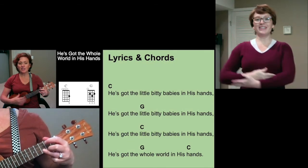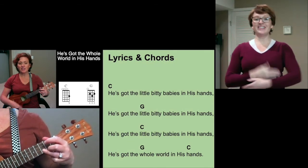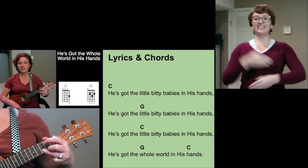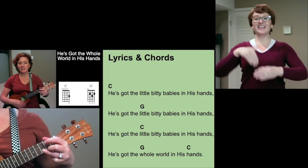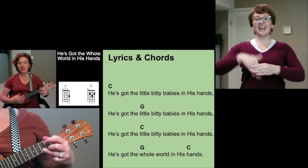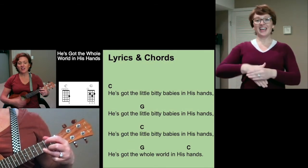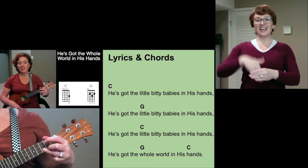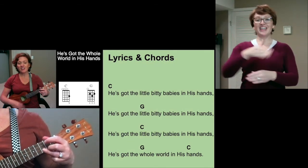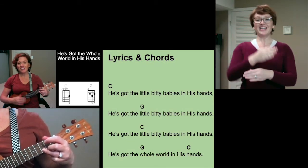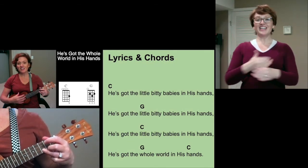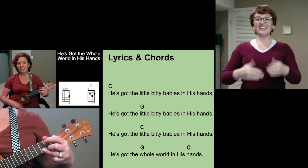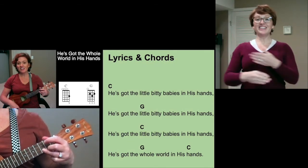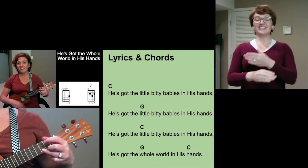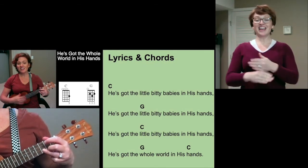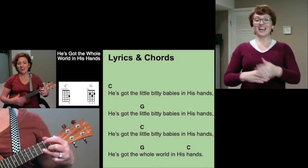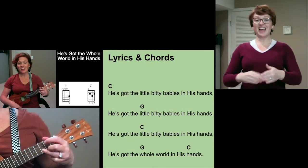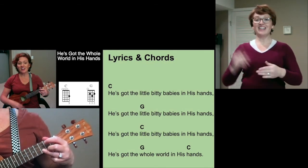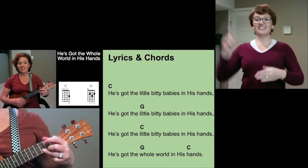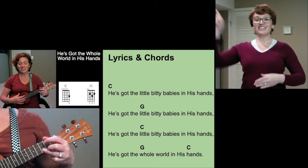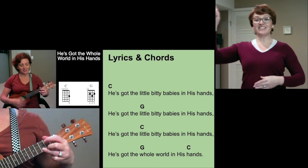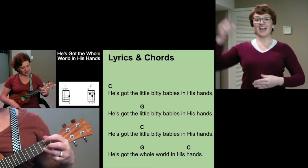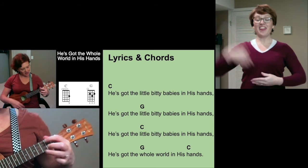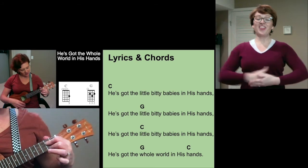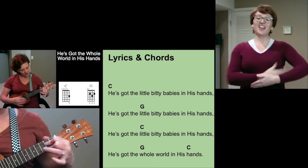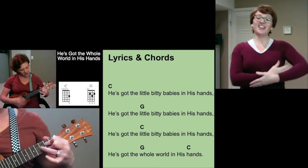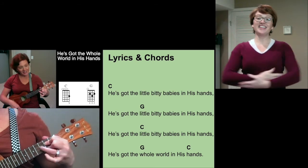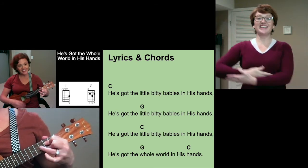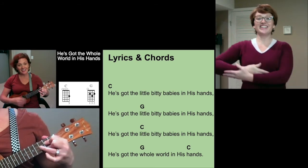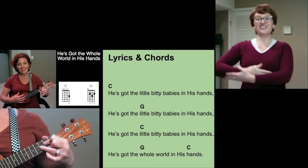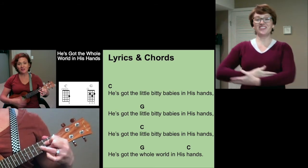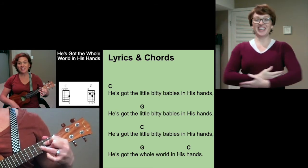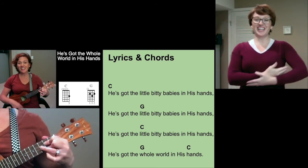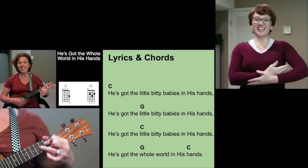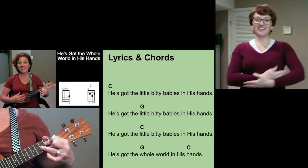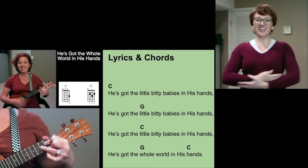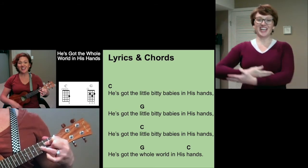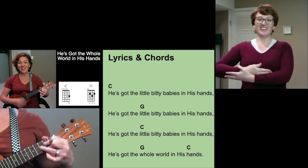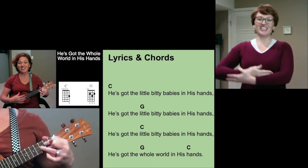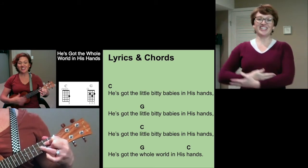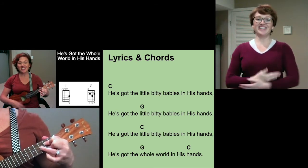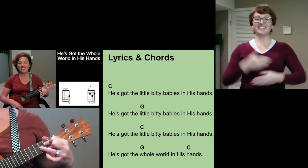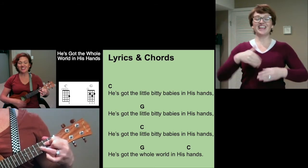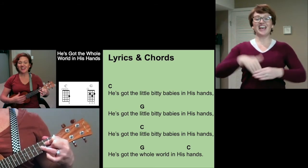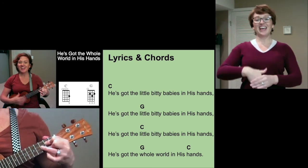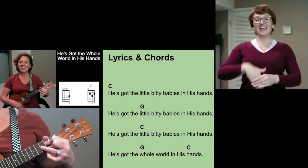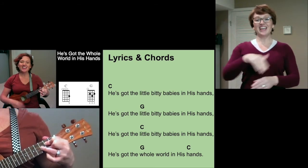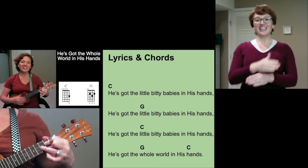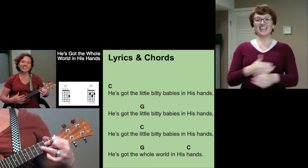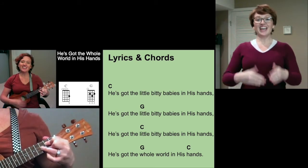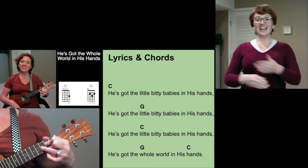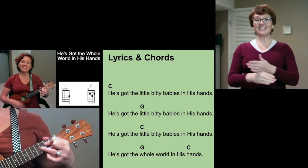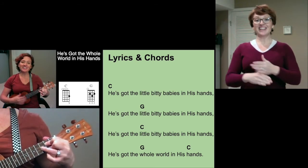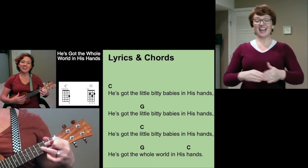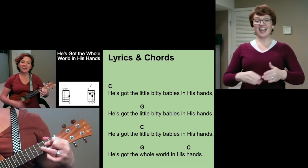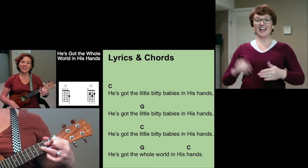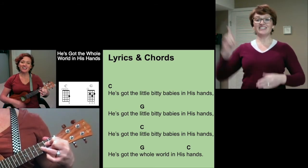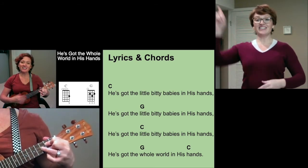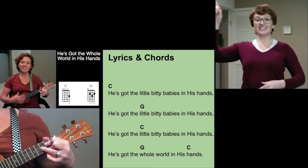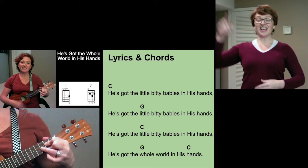babies in his hands. He's got the little bitty babies in his hands. He's got